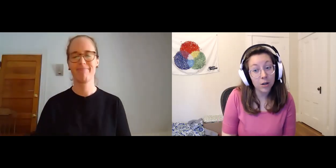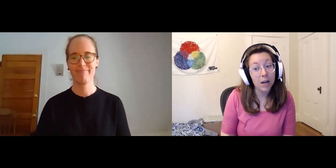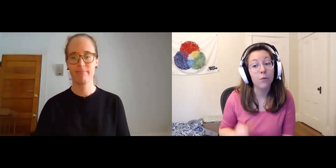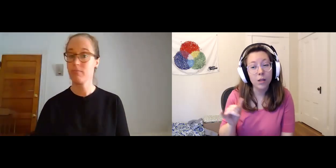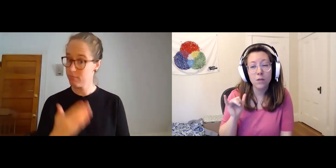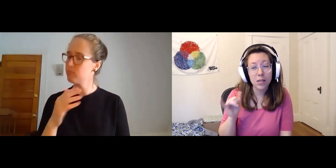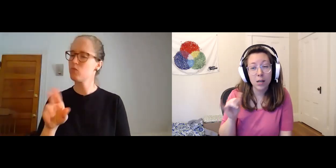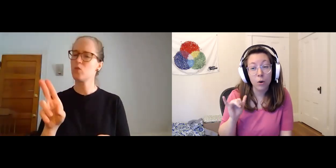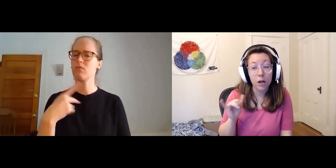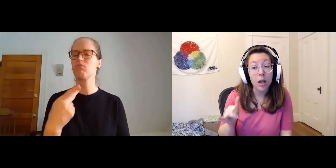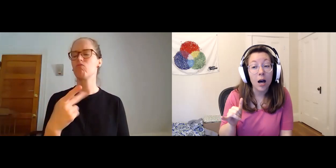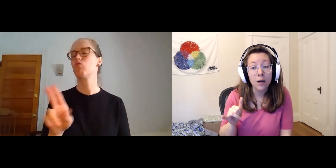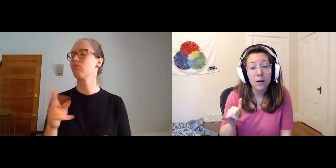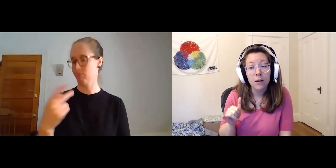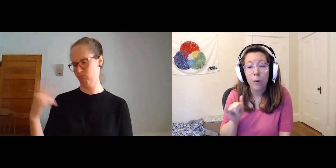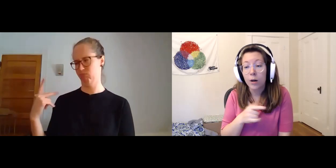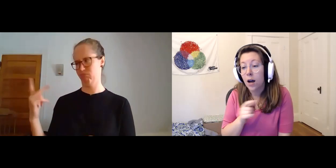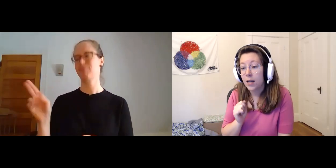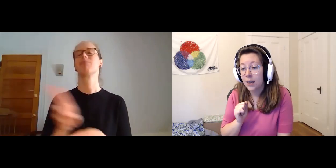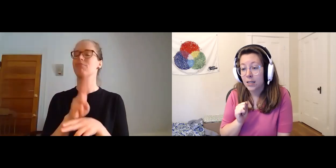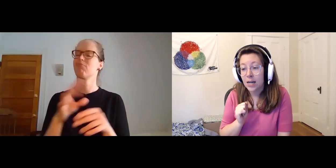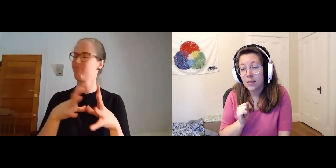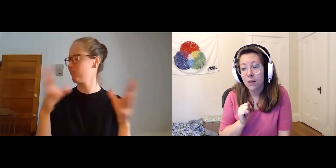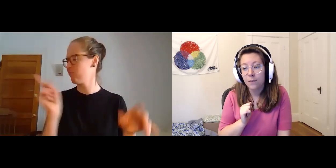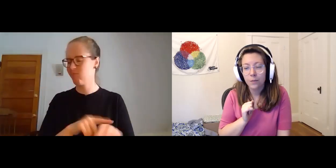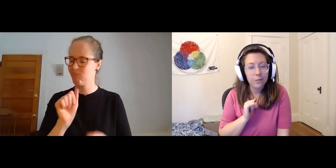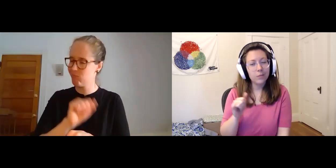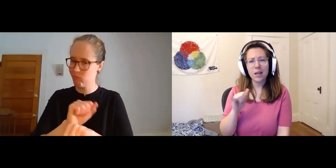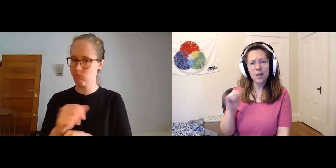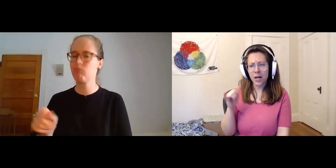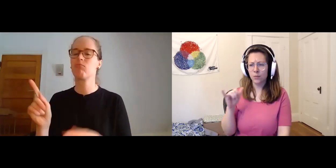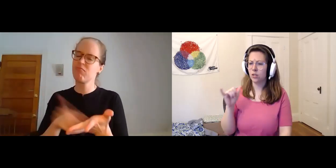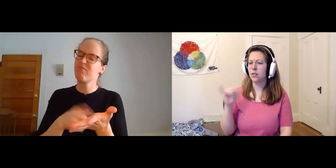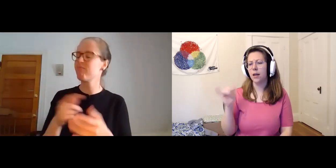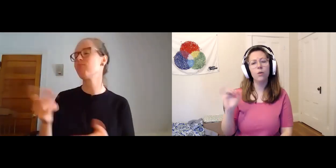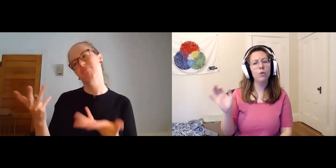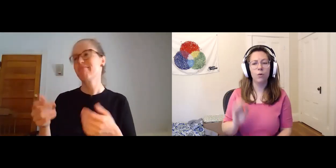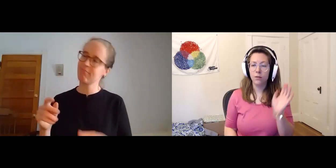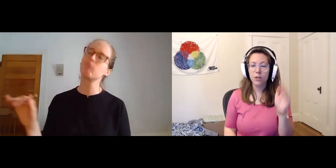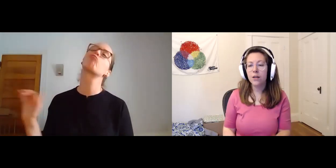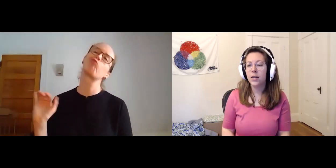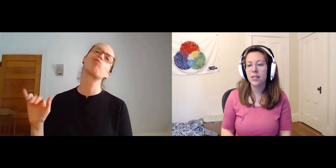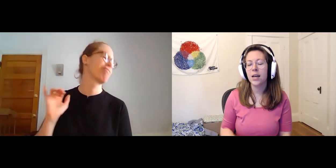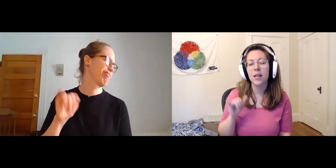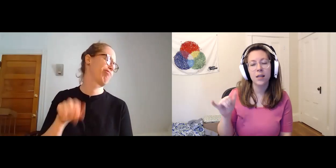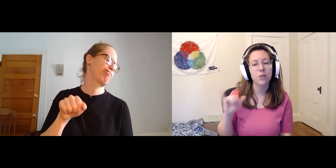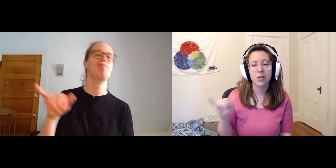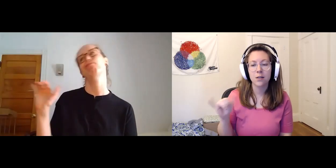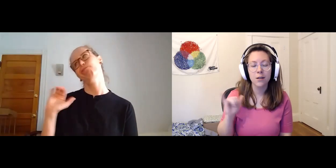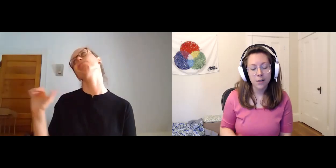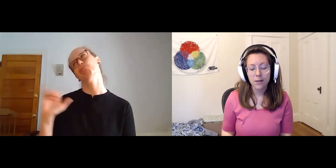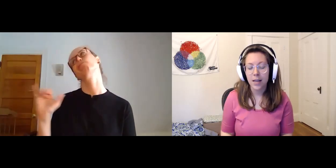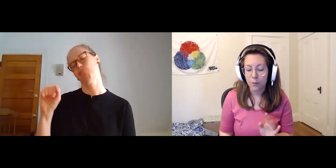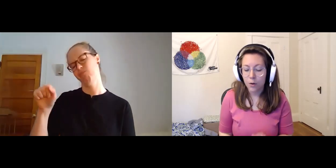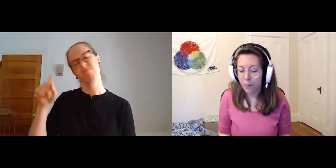actually really helpful. We use this at work a lot when we're talking at the desk. Sometimes just like, ooh, don't even need to say anything,